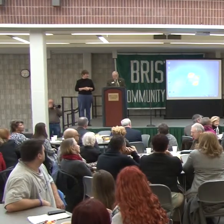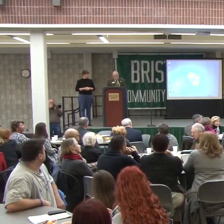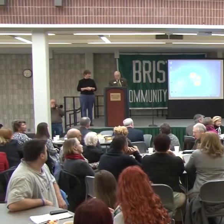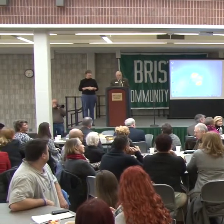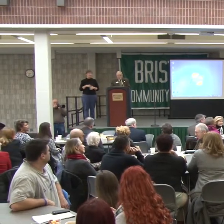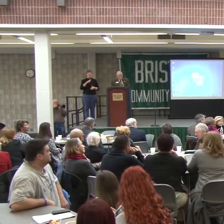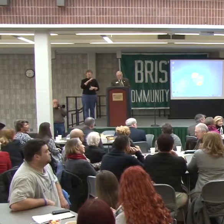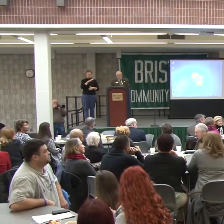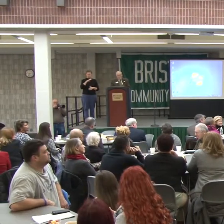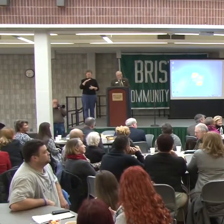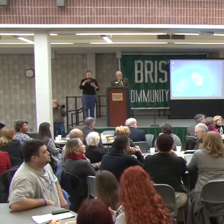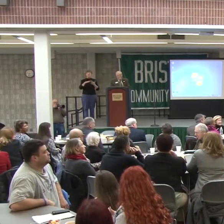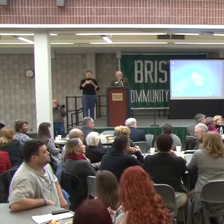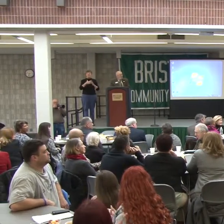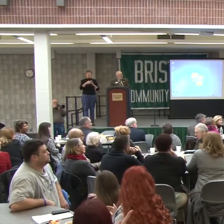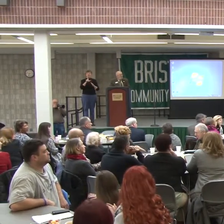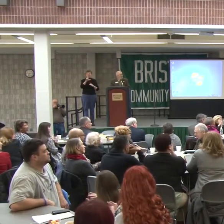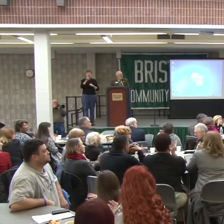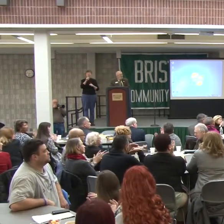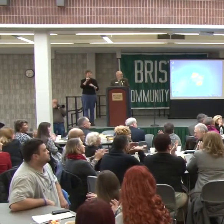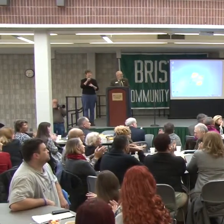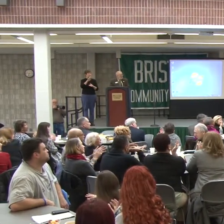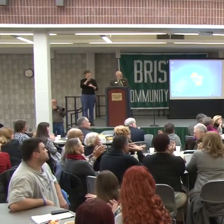City Council Linda Pereira.